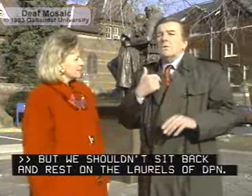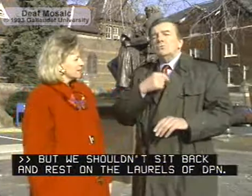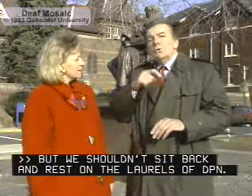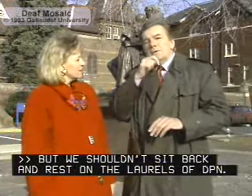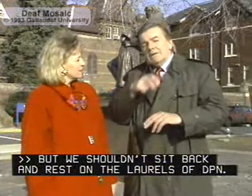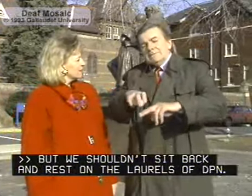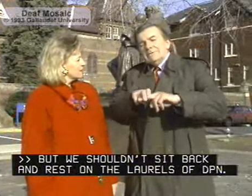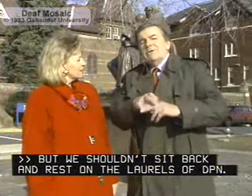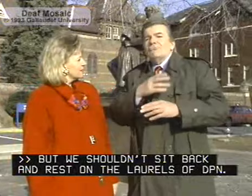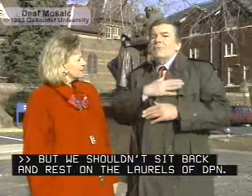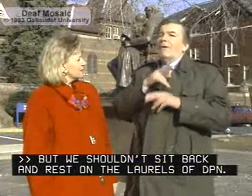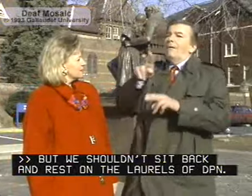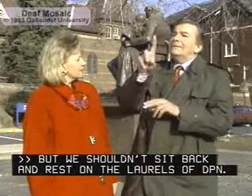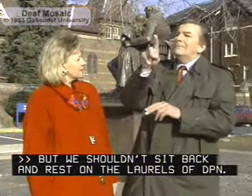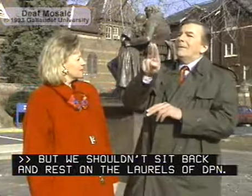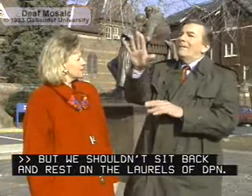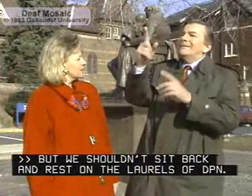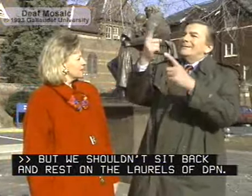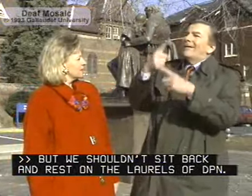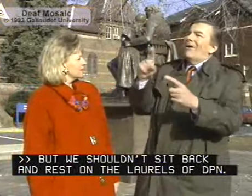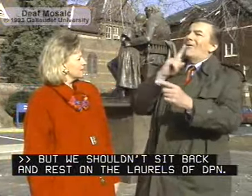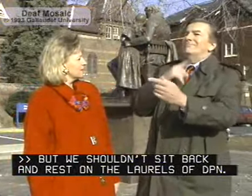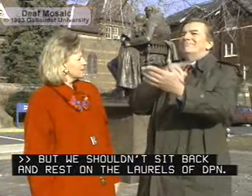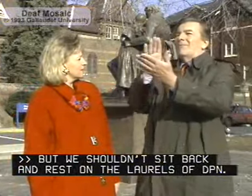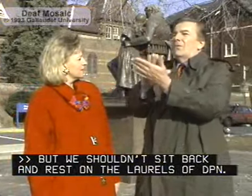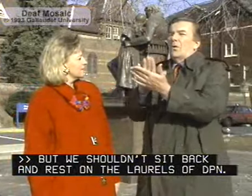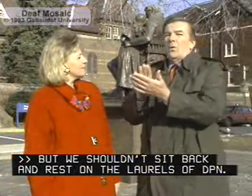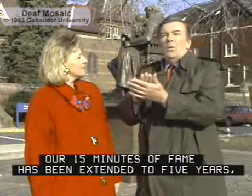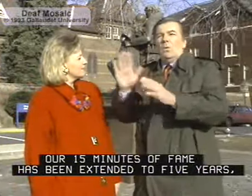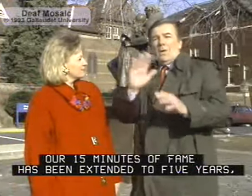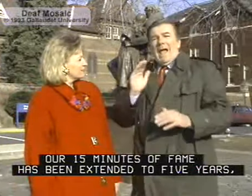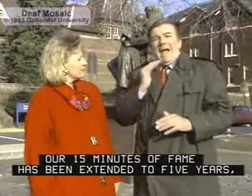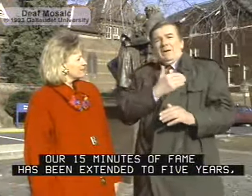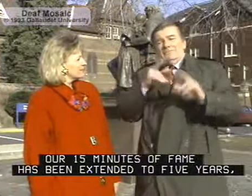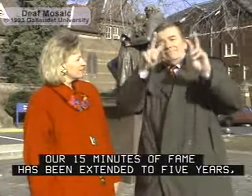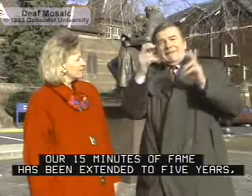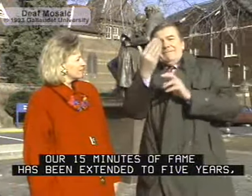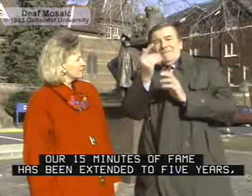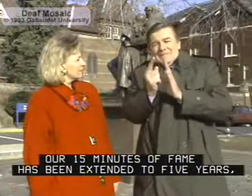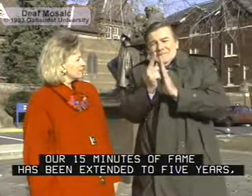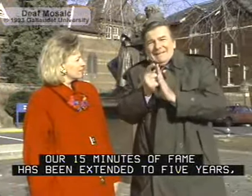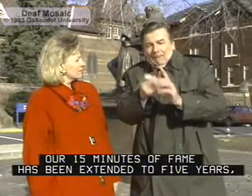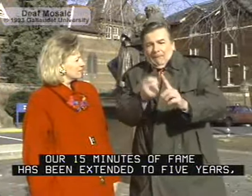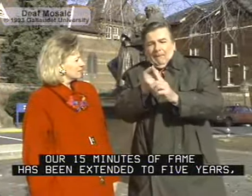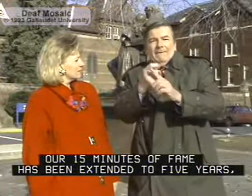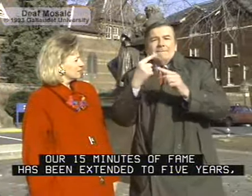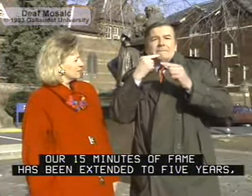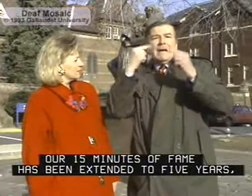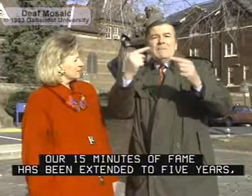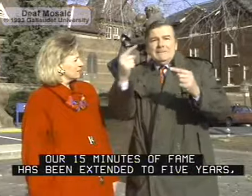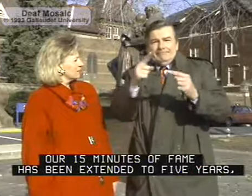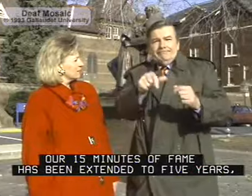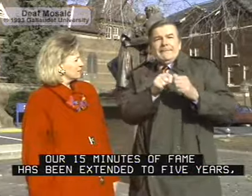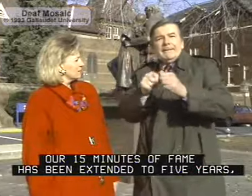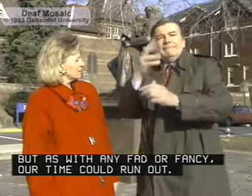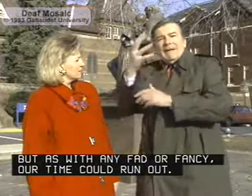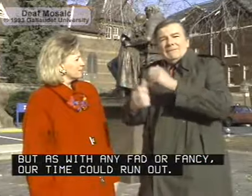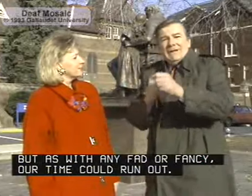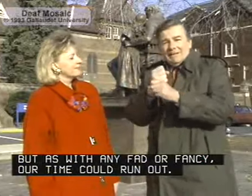But we shouldn't sit back and rest on the laurels of DPN. Our 15 minutes of fame has been extended to 5 years, but as with